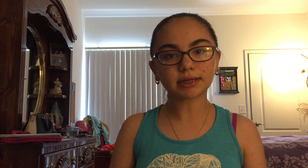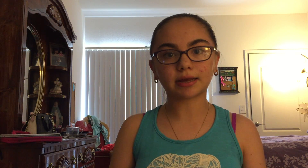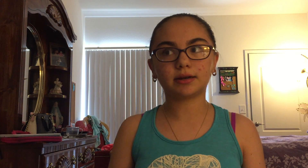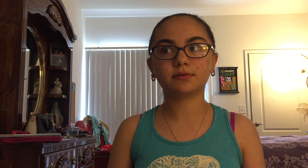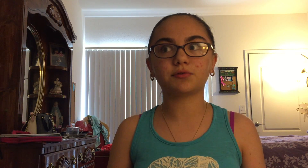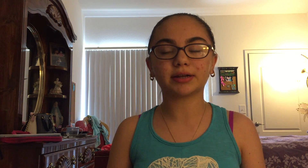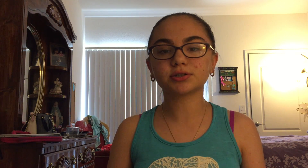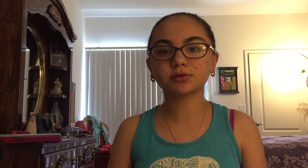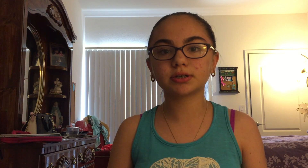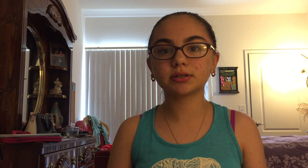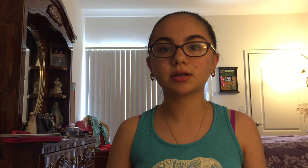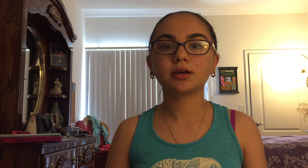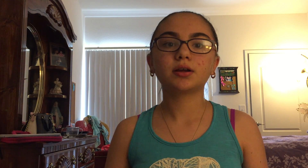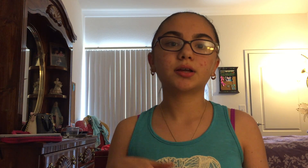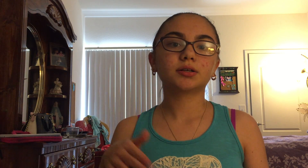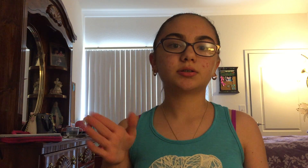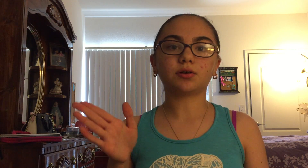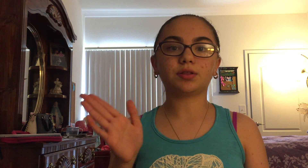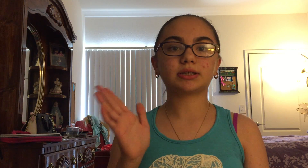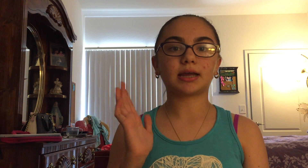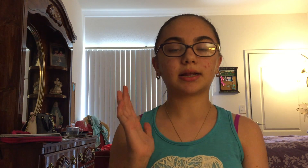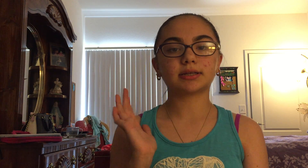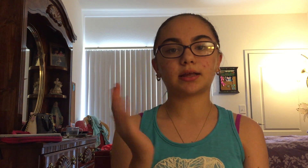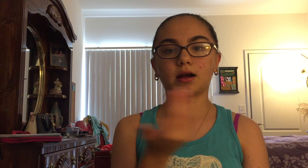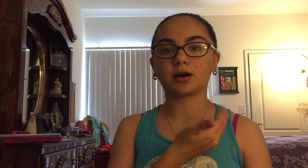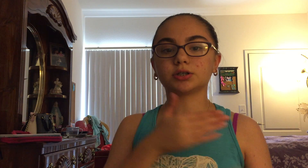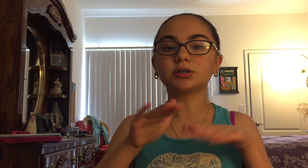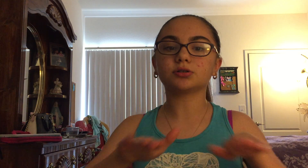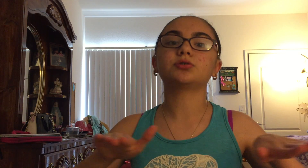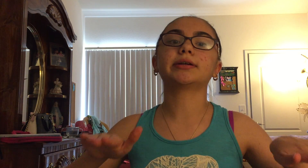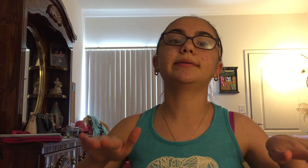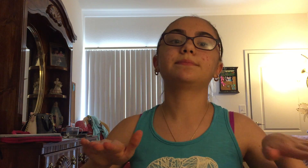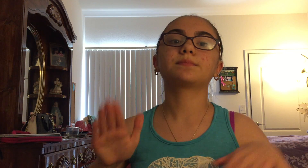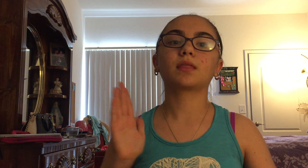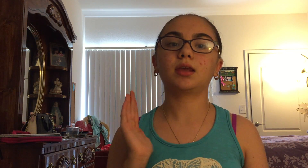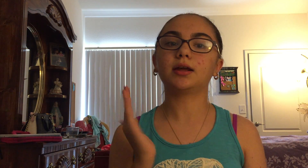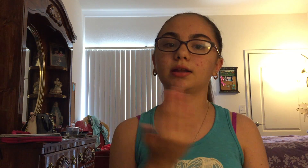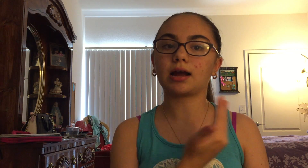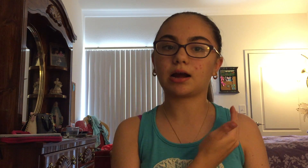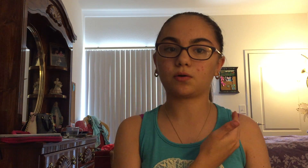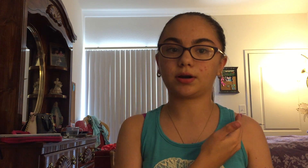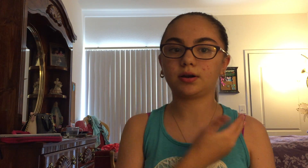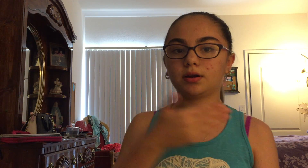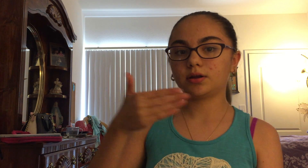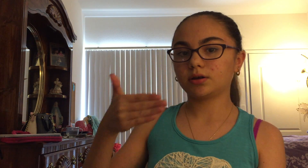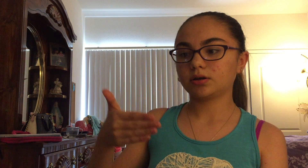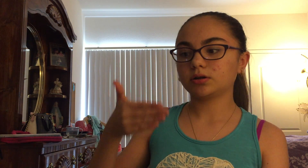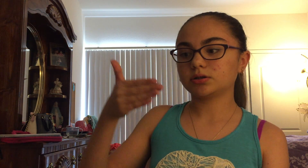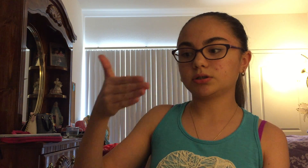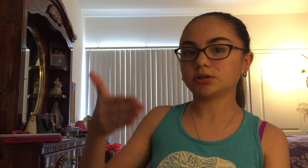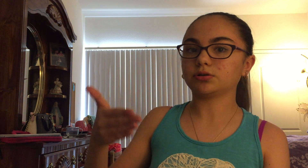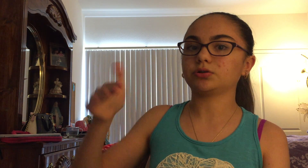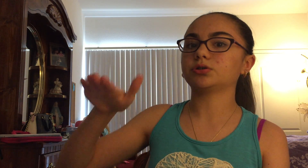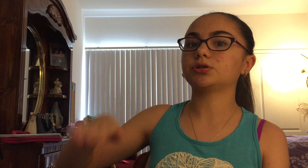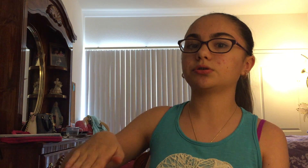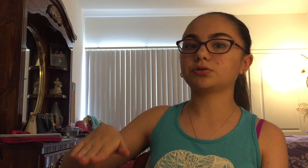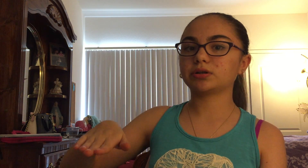just said grandchildren so this line I said our children and our children's children